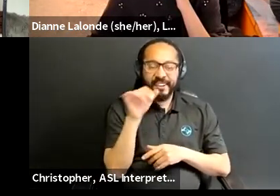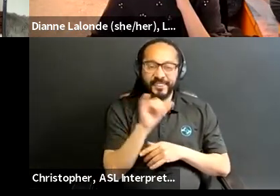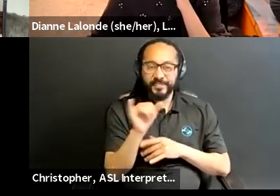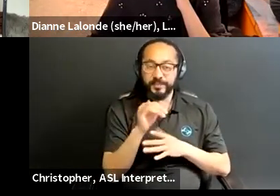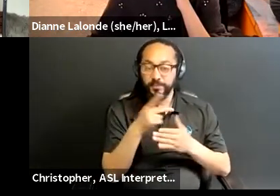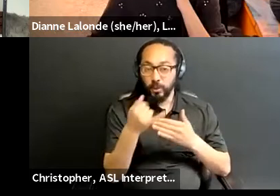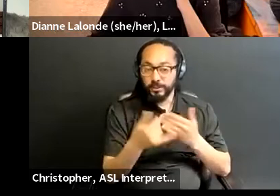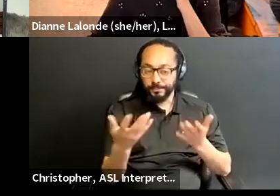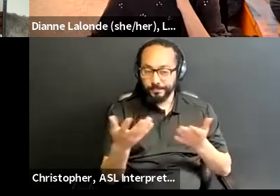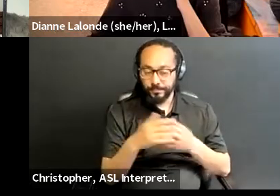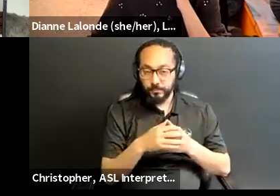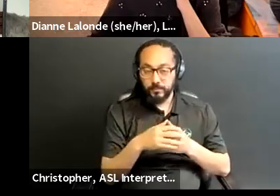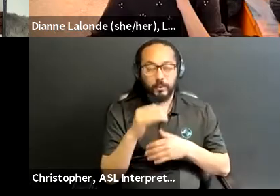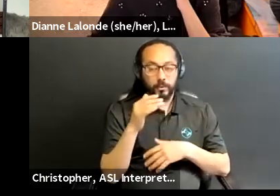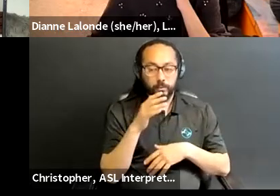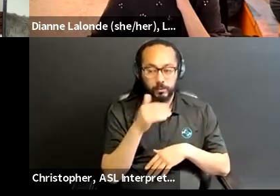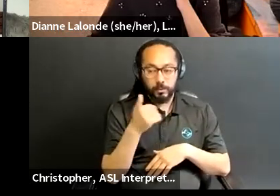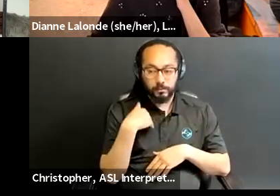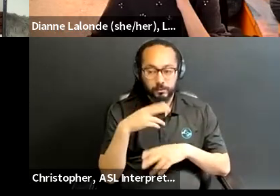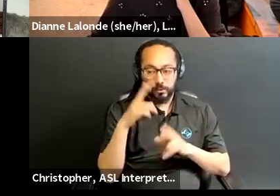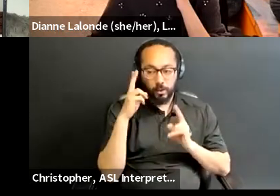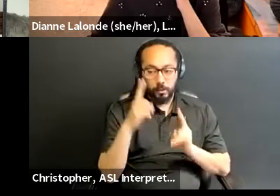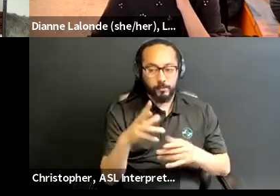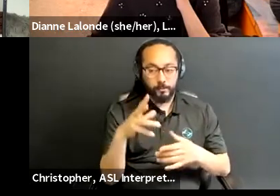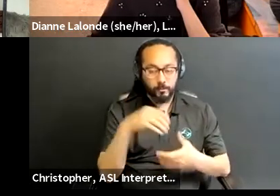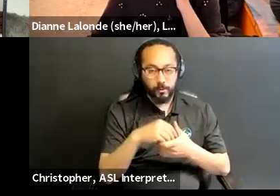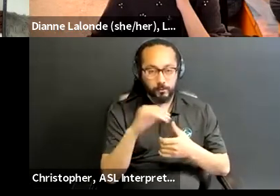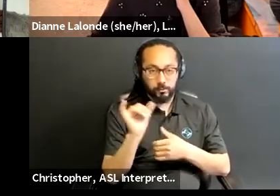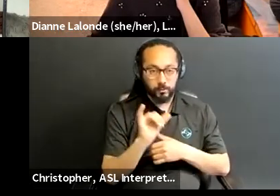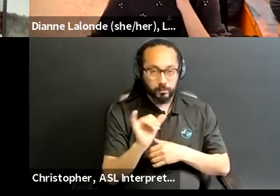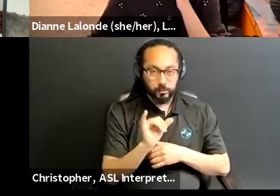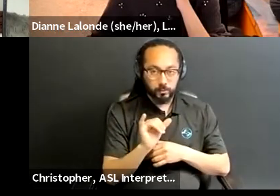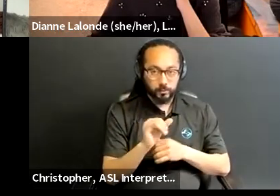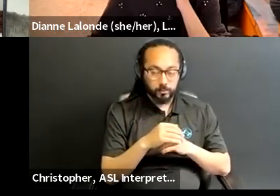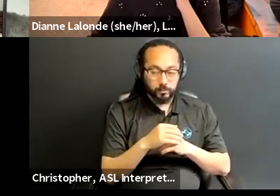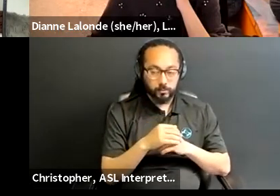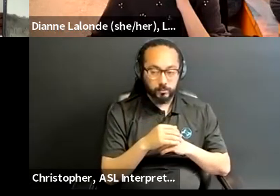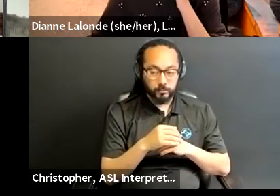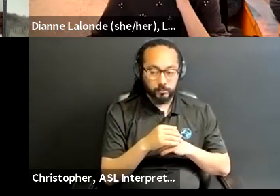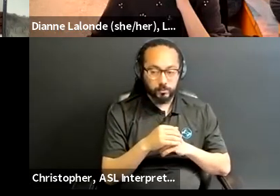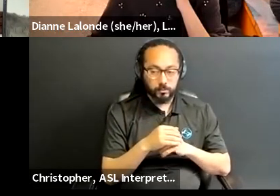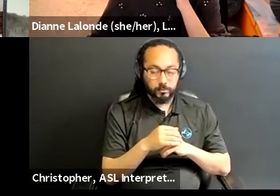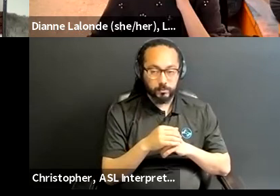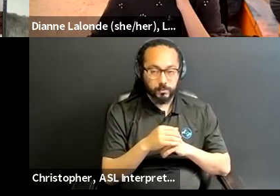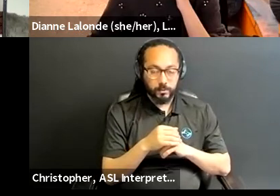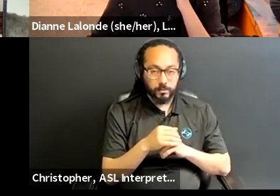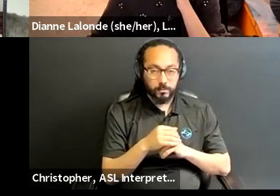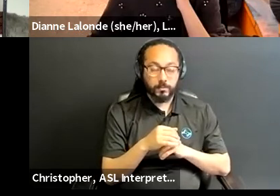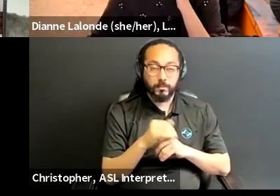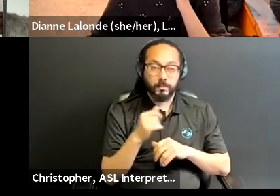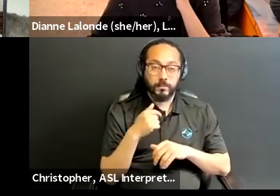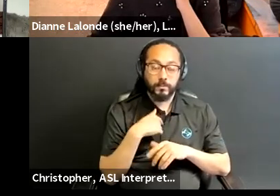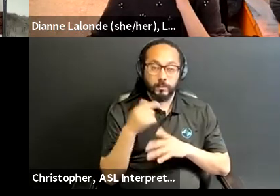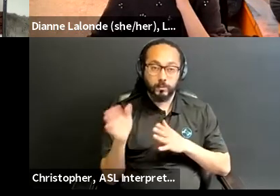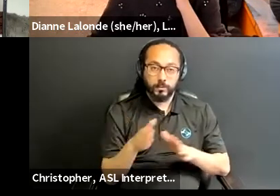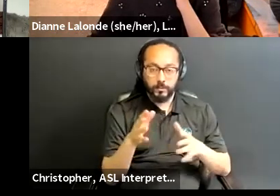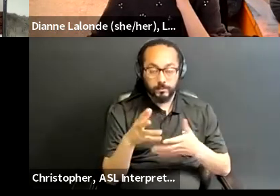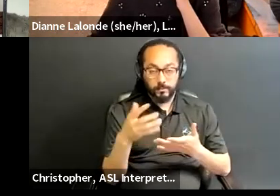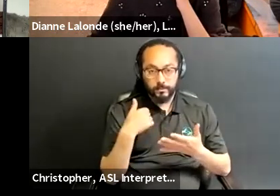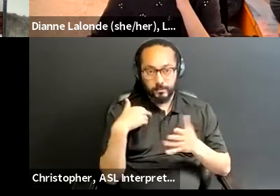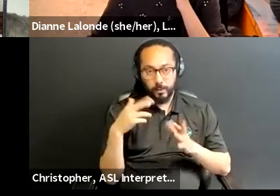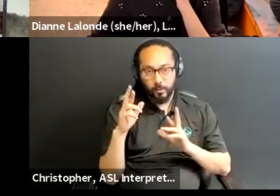honorariums involved. So we do plan to have 2S, I mean, it is our hope